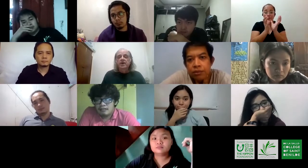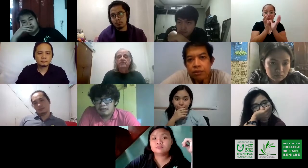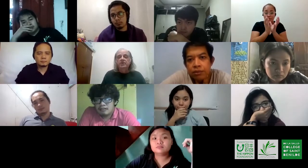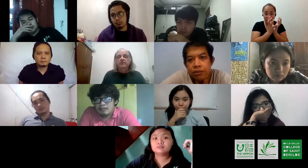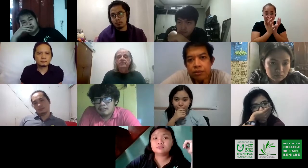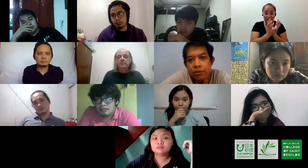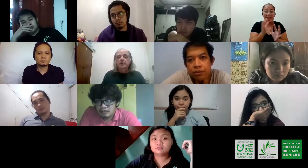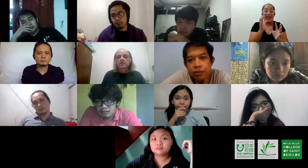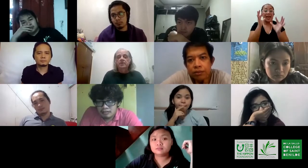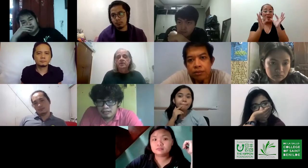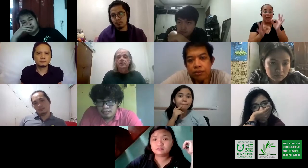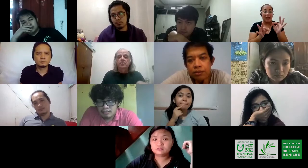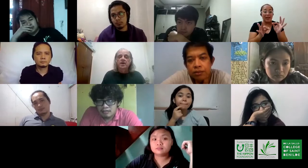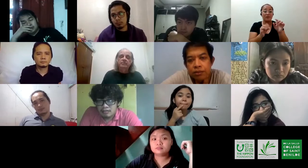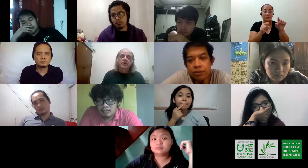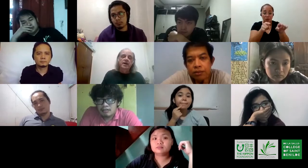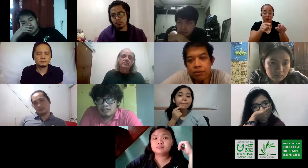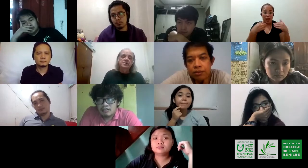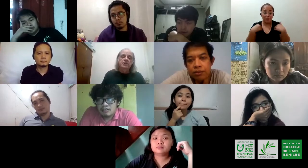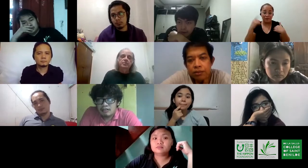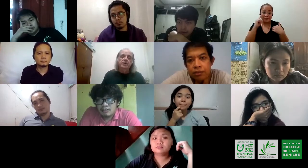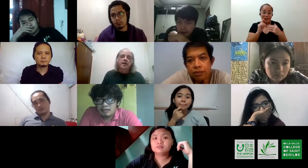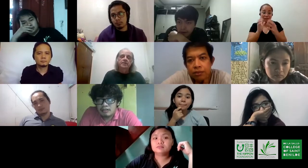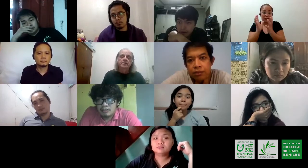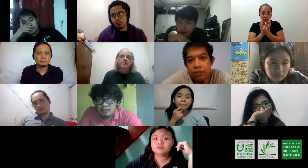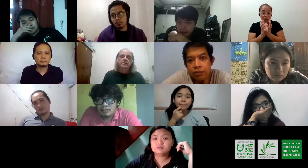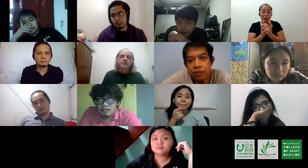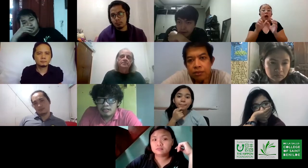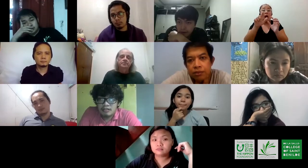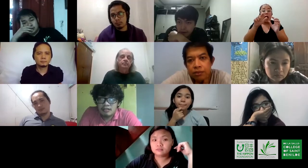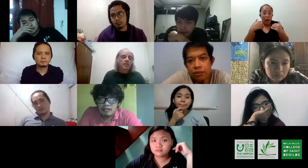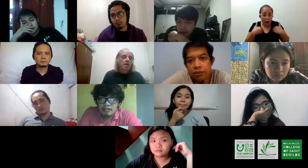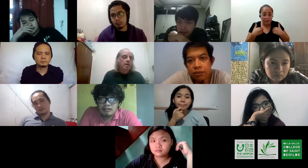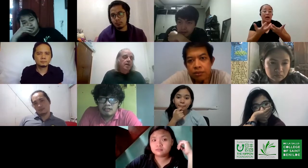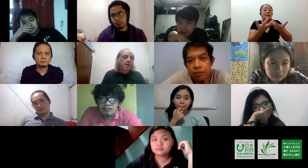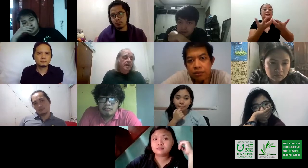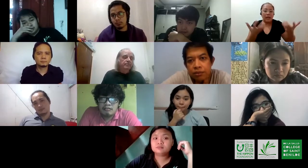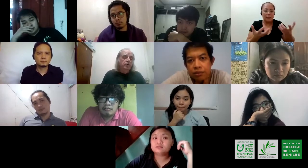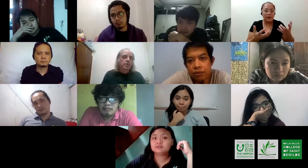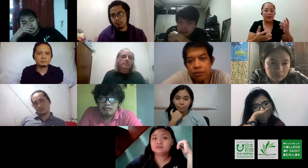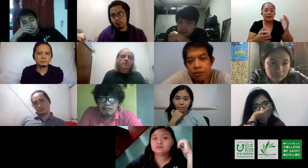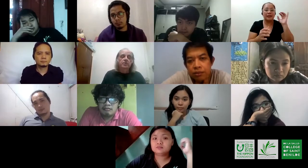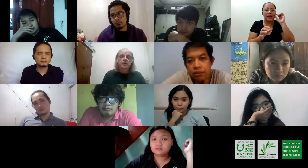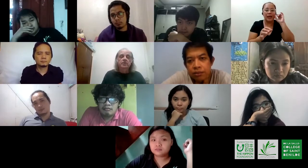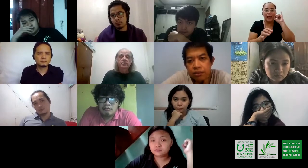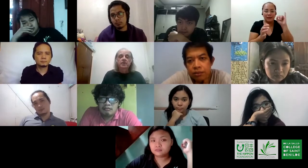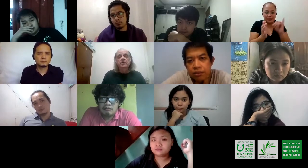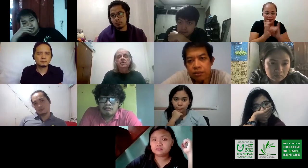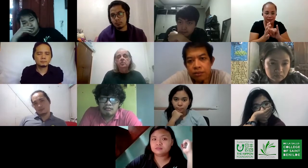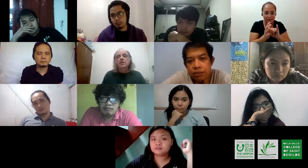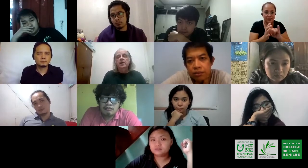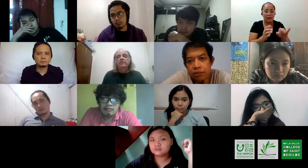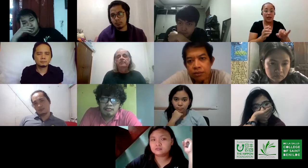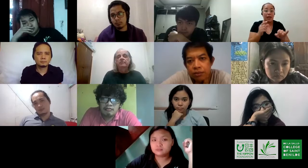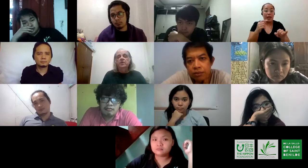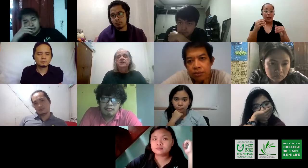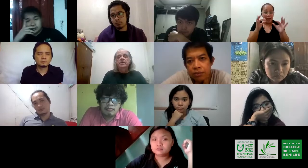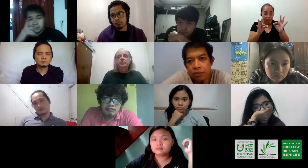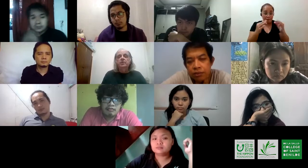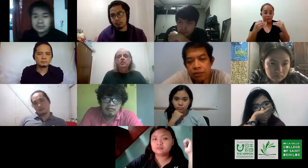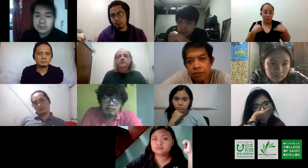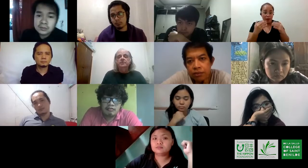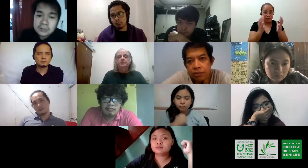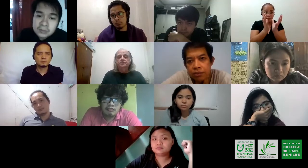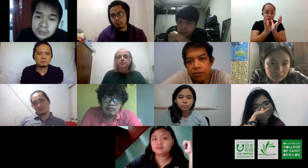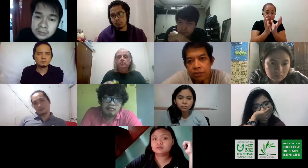if you have a deaf community, you have to have a separate identity. If you have a community, you will have a